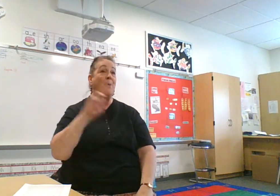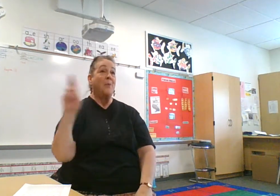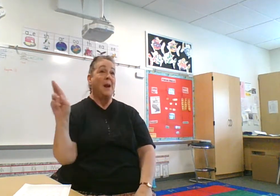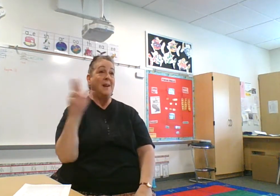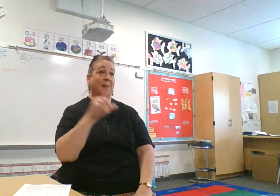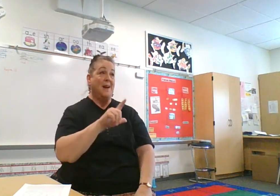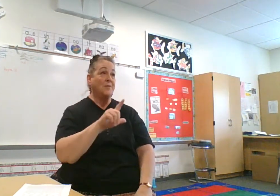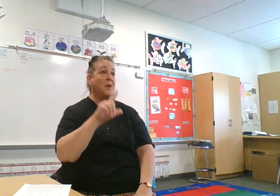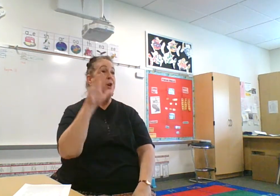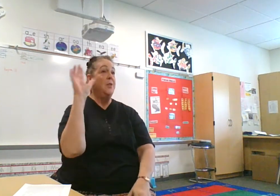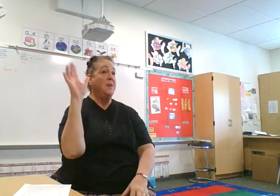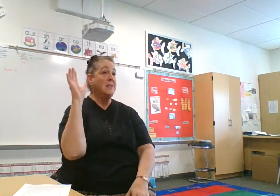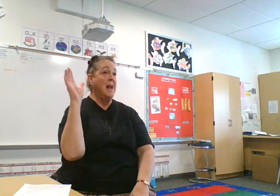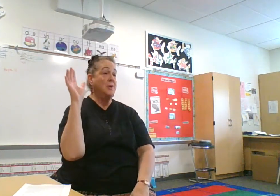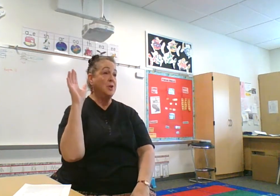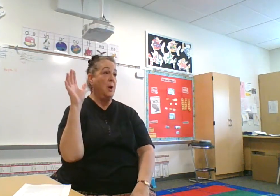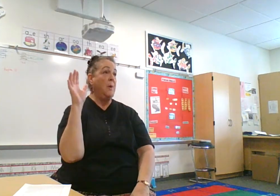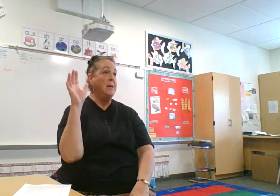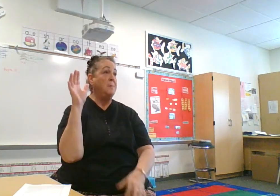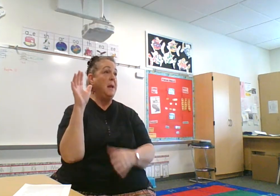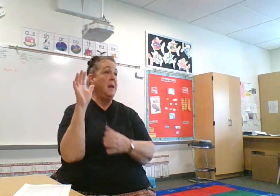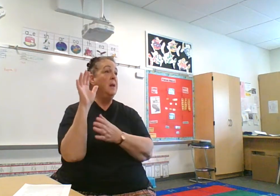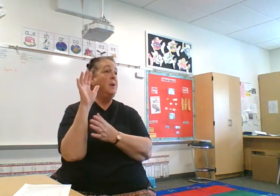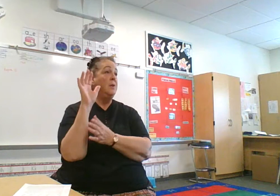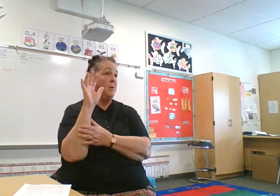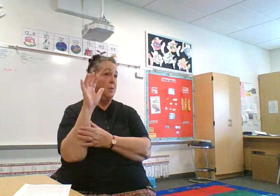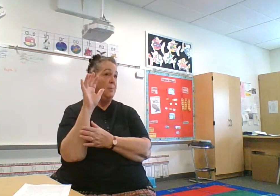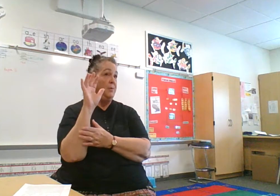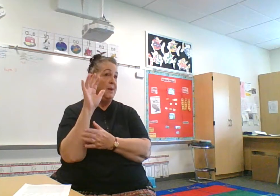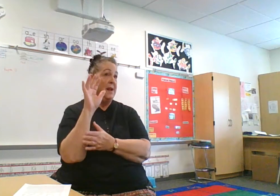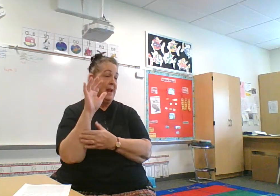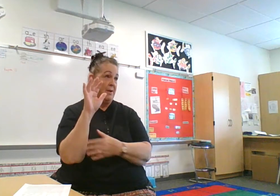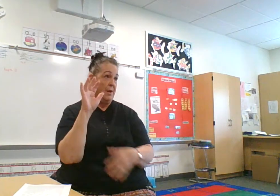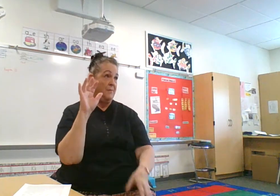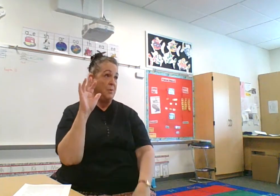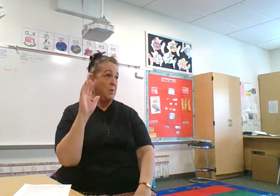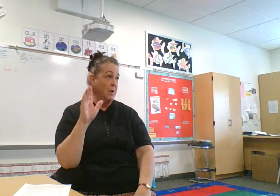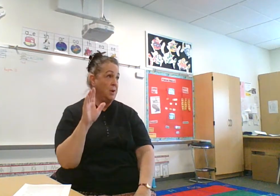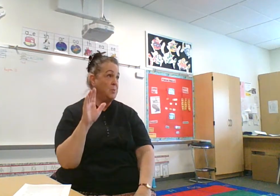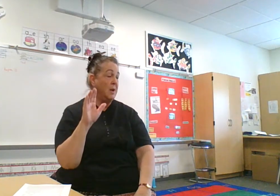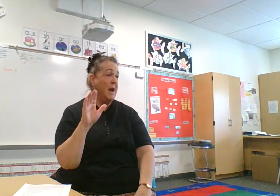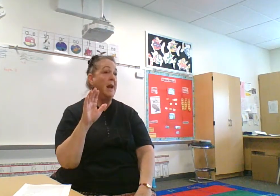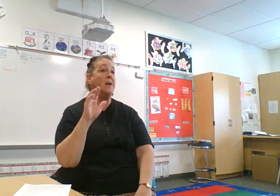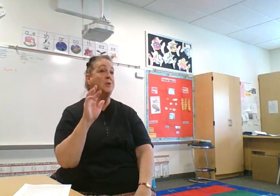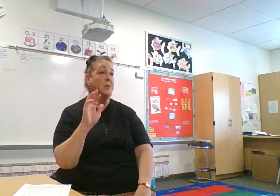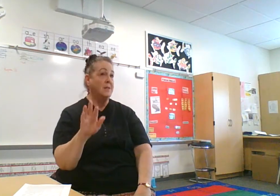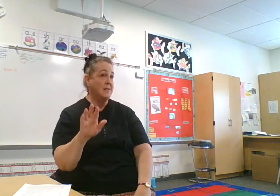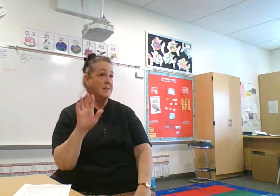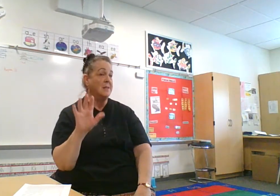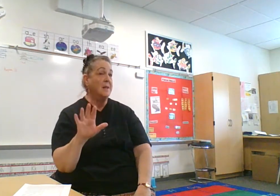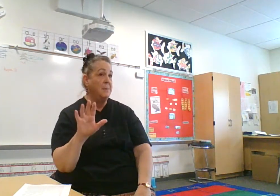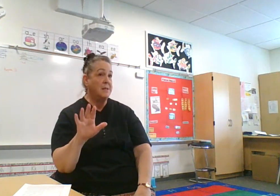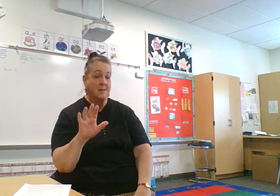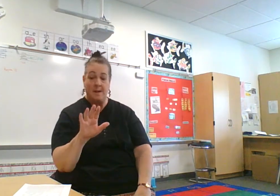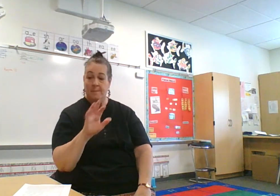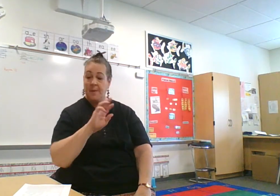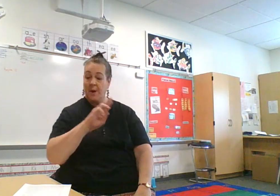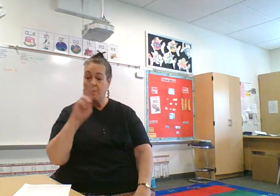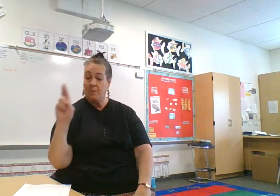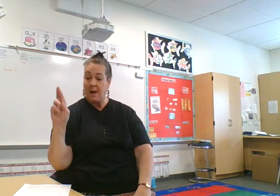Right, left. This hand should always be your moving hand. If you only use one hand, it should consistently be the same. Right